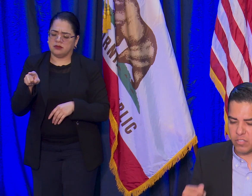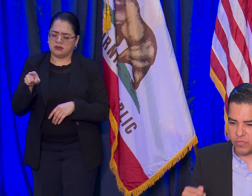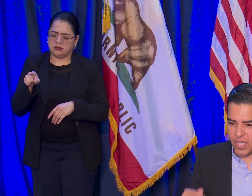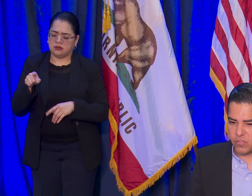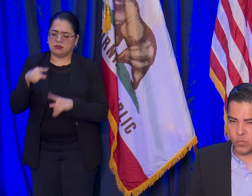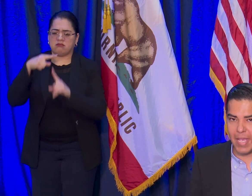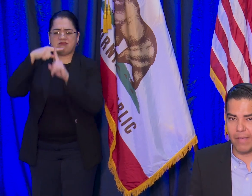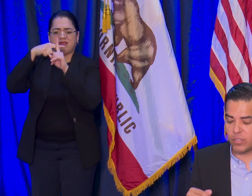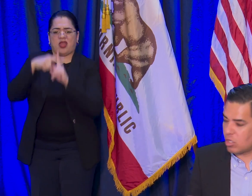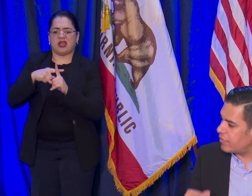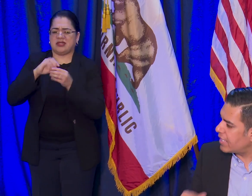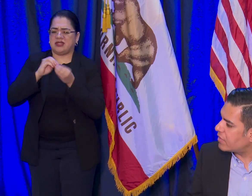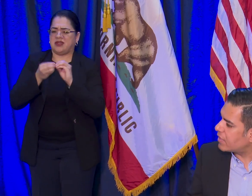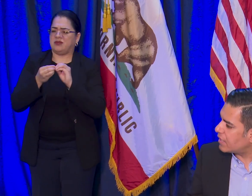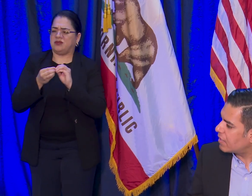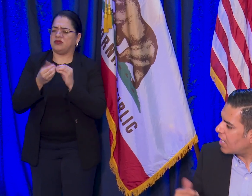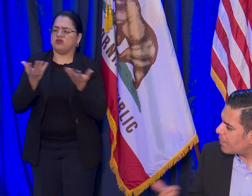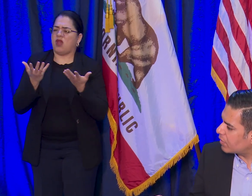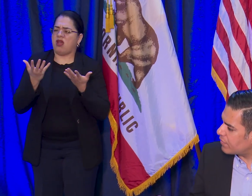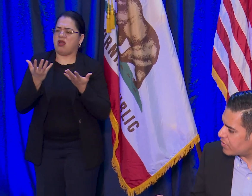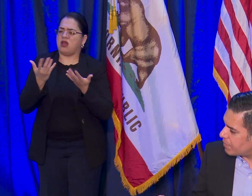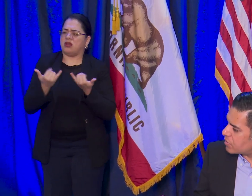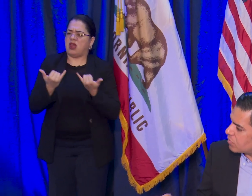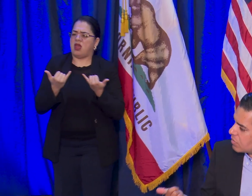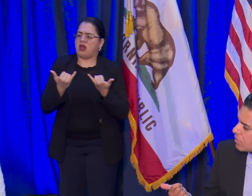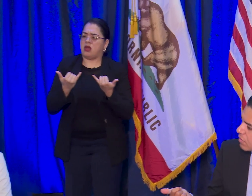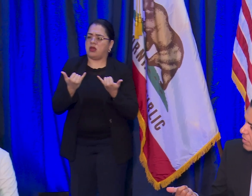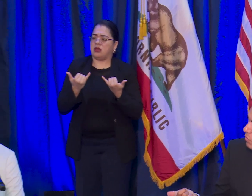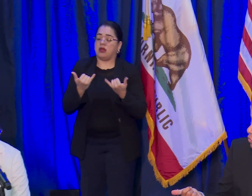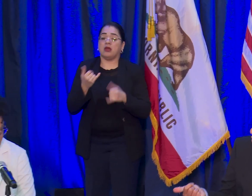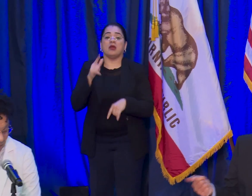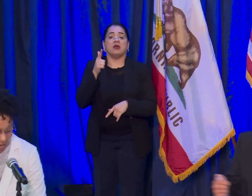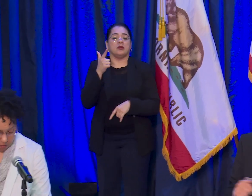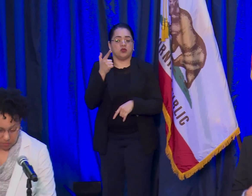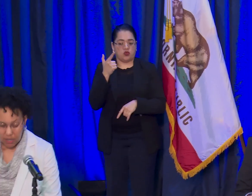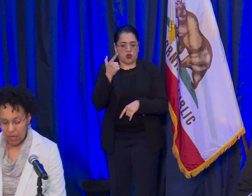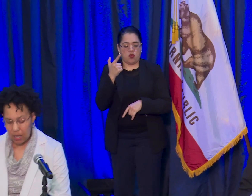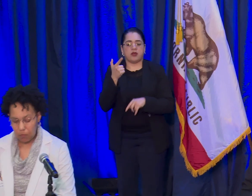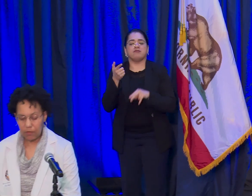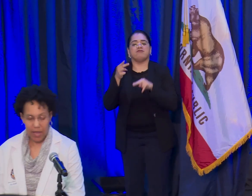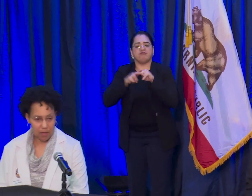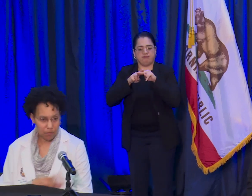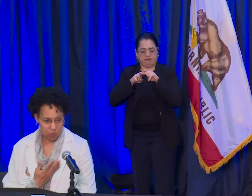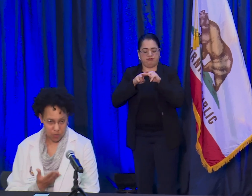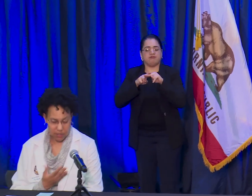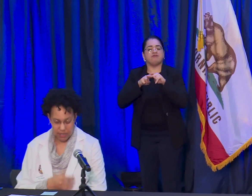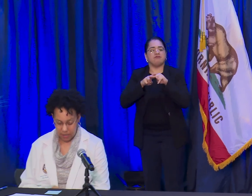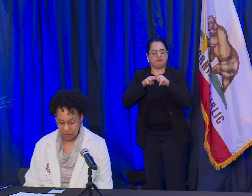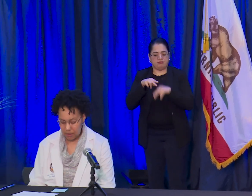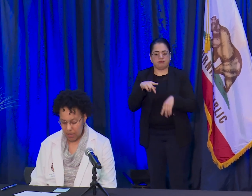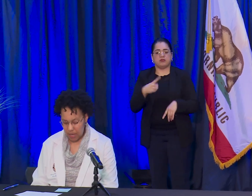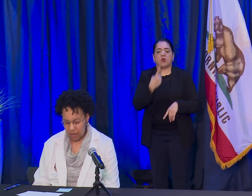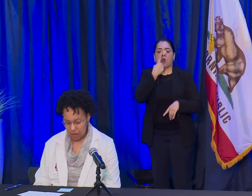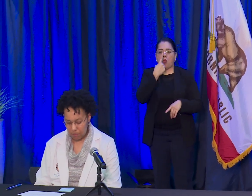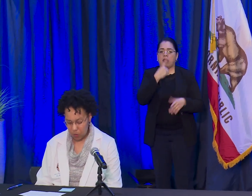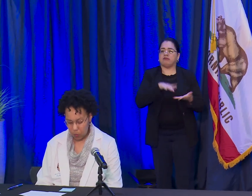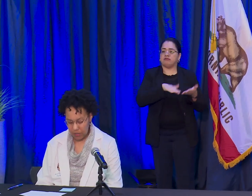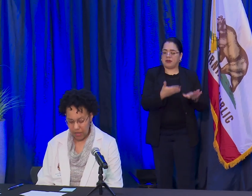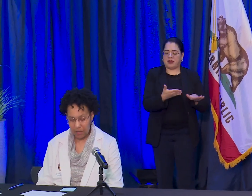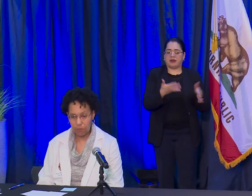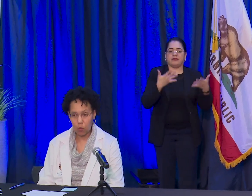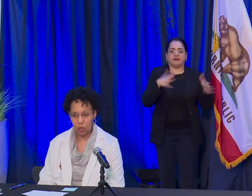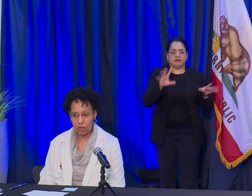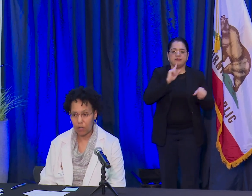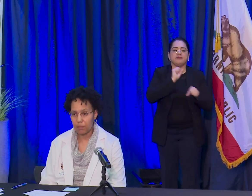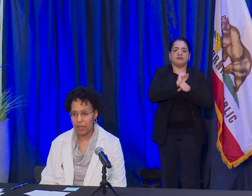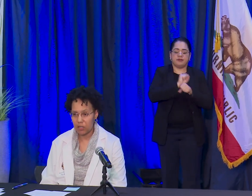many positive cases we have on COVID-19, I believe, is up to. We're at 21 now. We've had the one death. We've